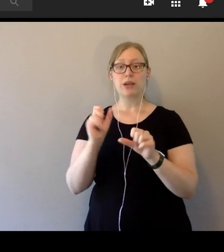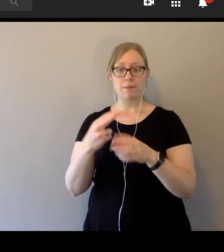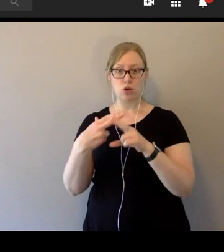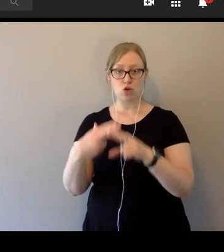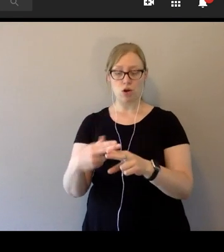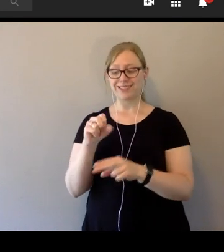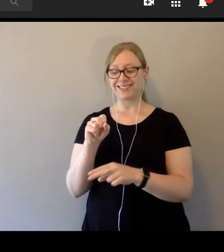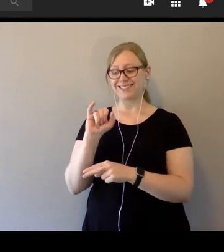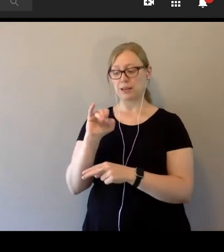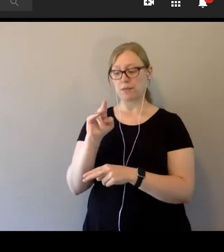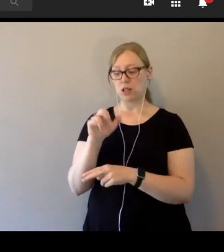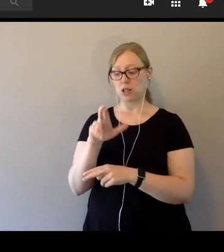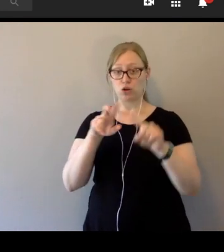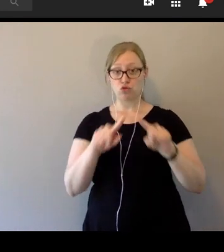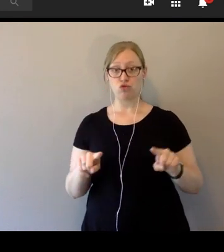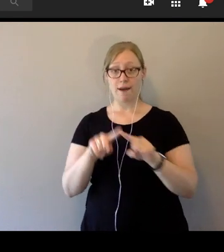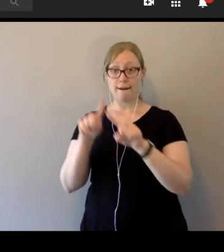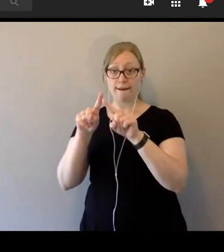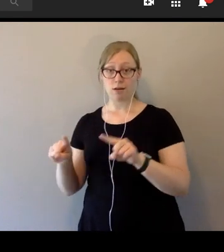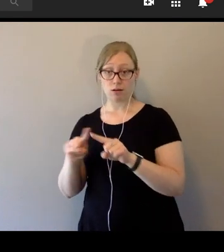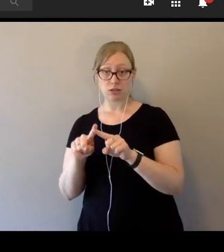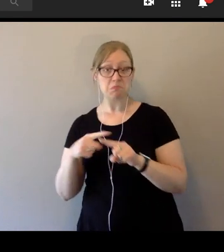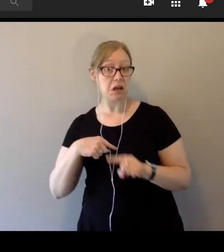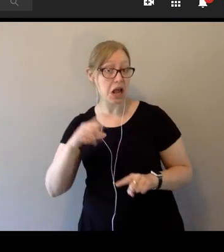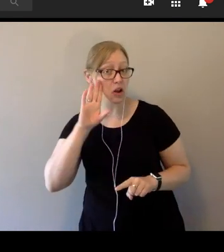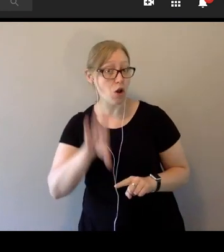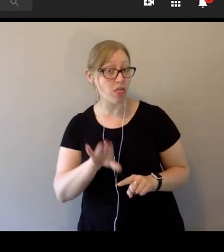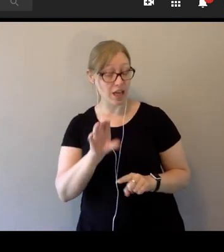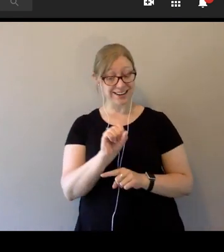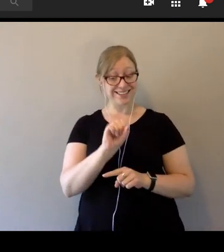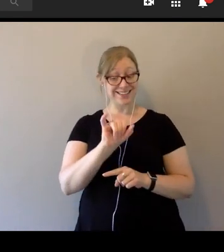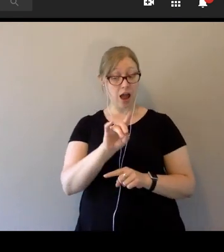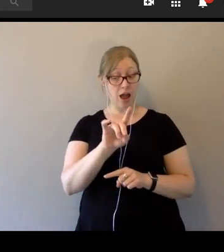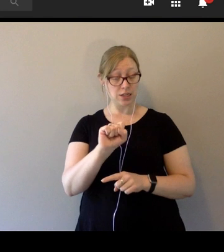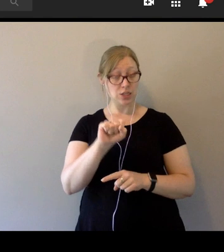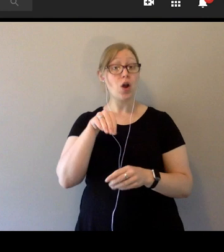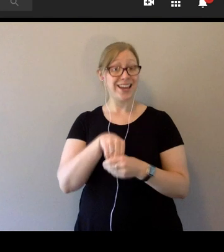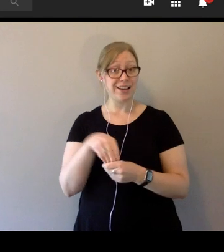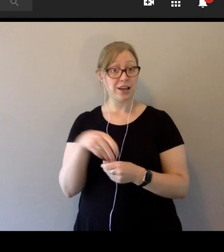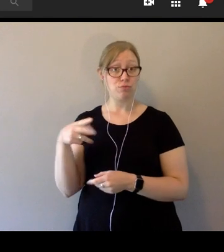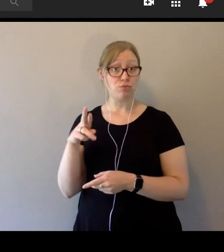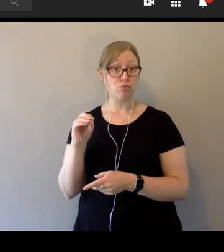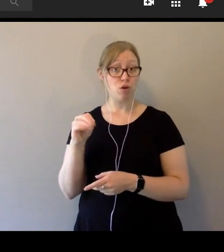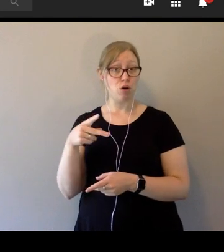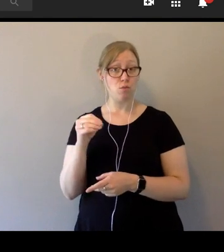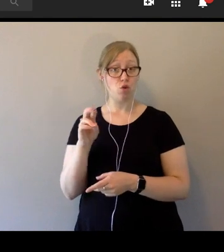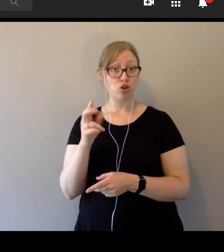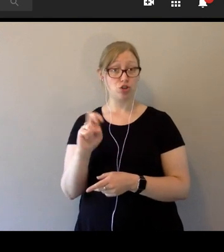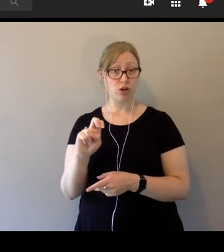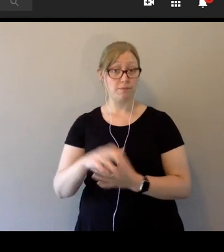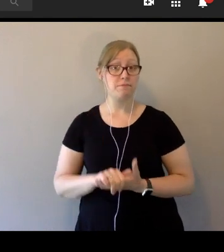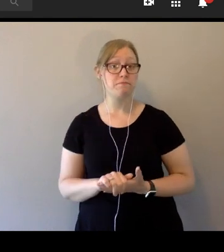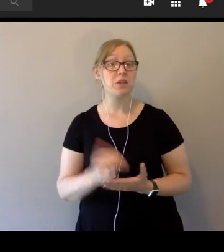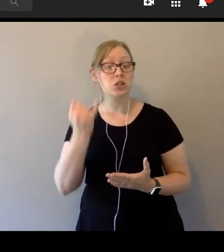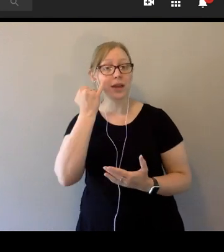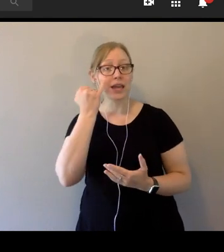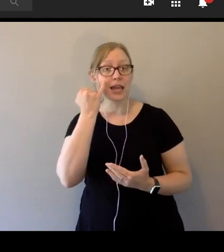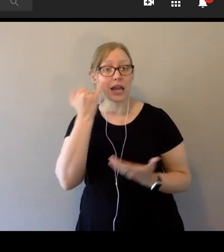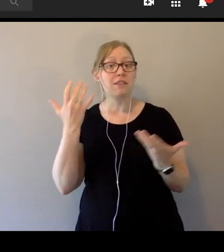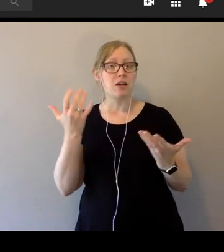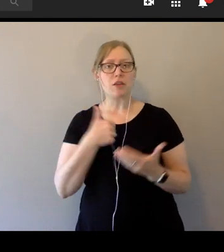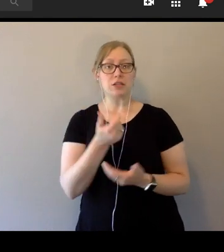the sides are in proportion. So I can say that if I have the ratio of, there's